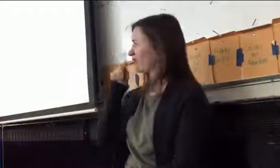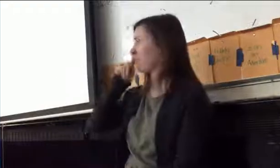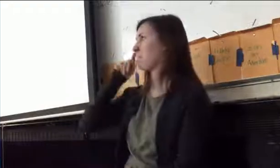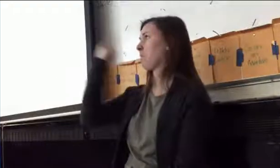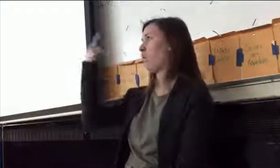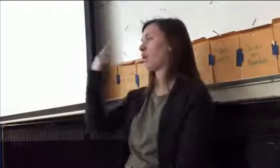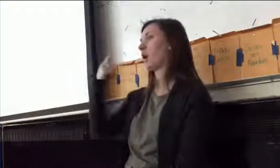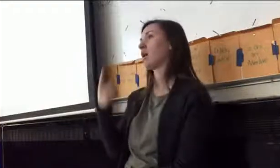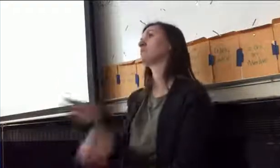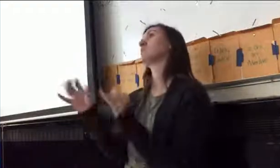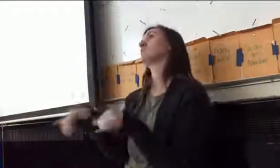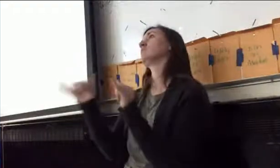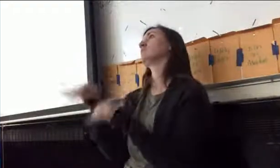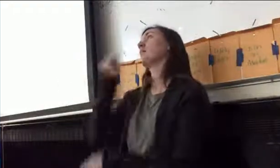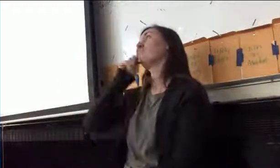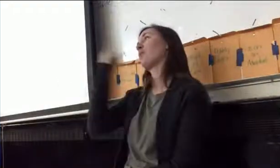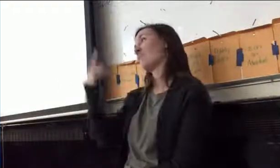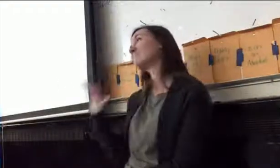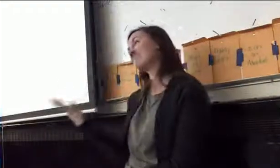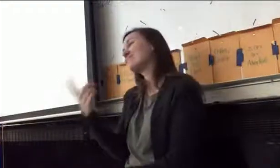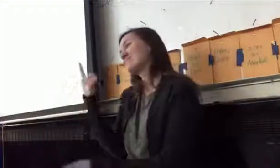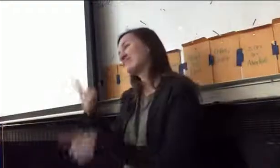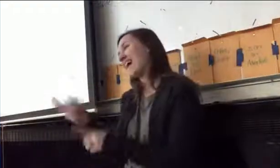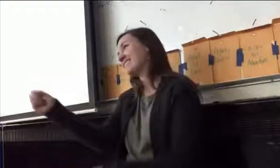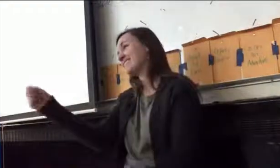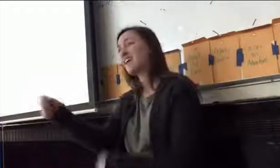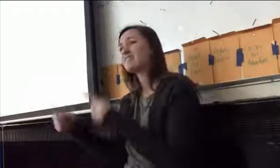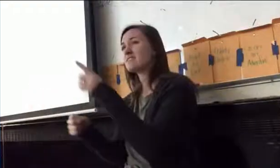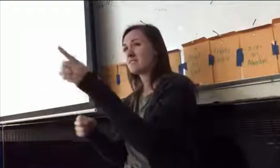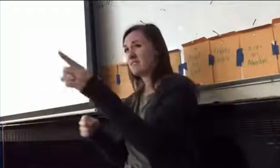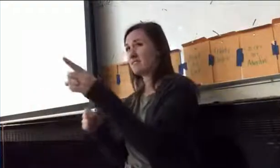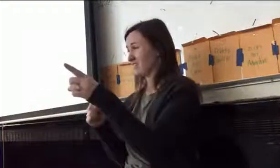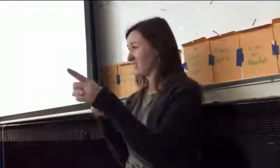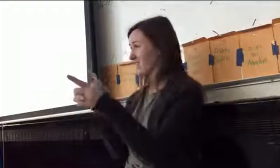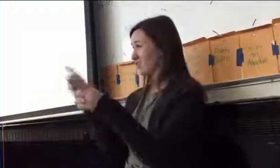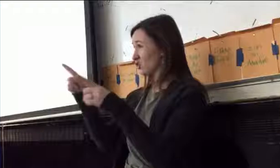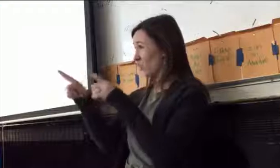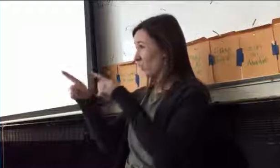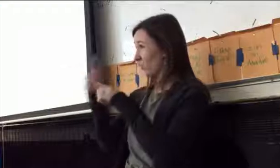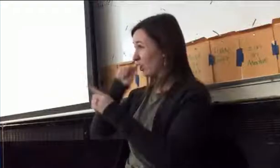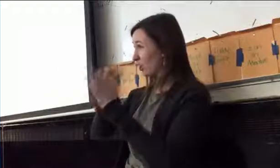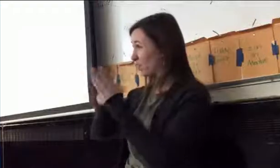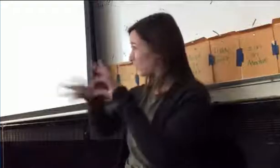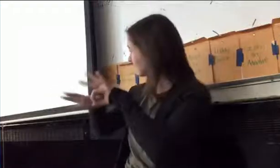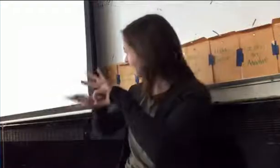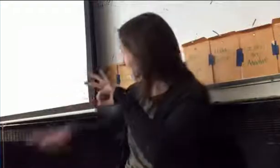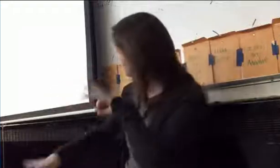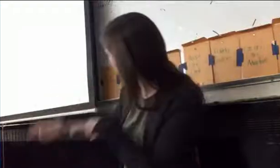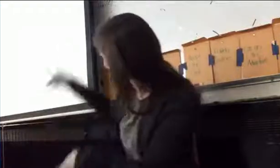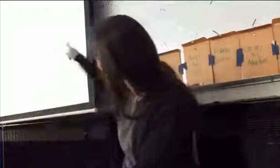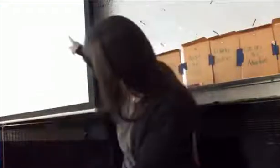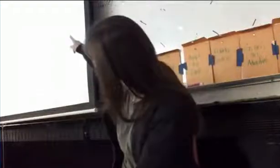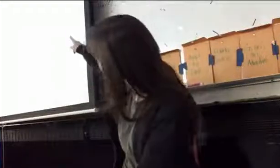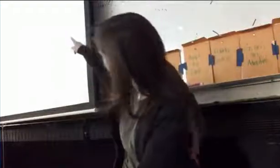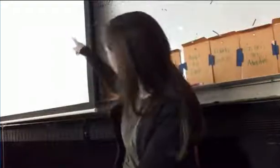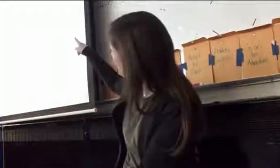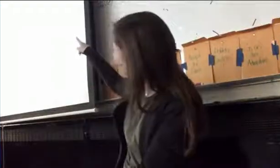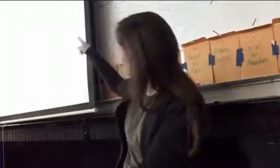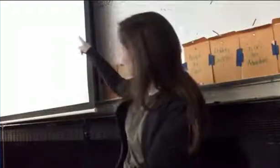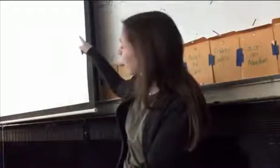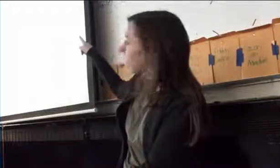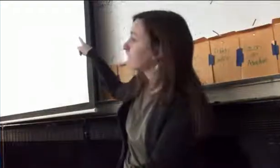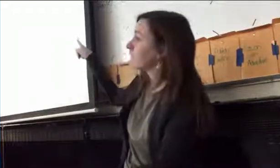Okay, yes, it could be boring. Okay, what else? Yes. Do they get beaten with those sticks? Yeah, so that's actually one important thing. So if you look at this stick right